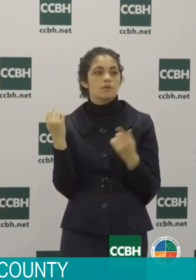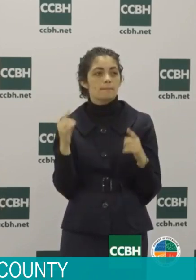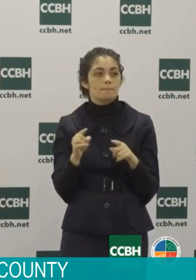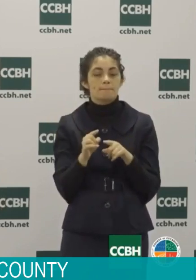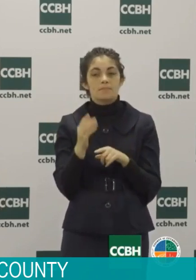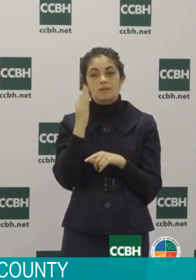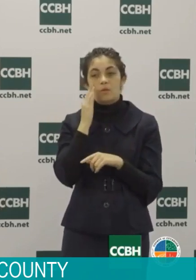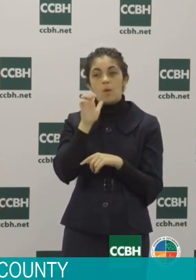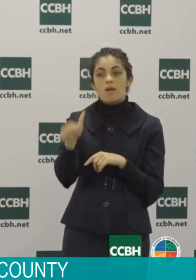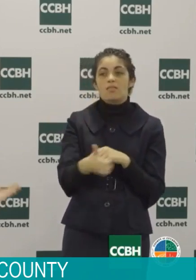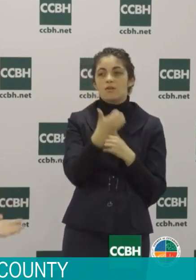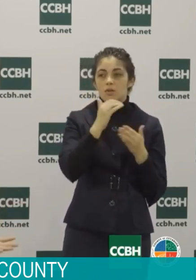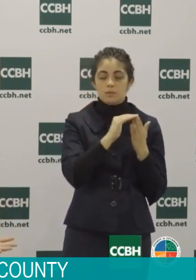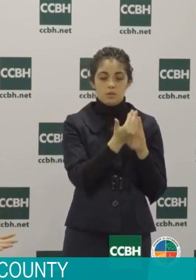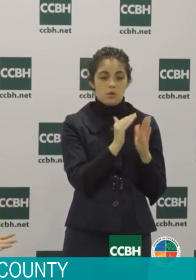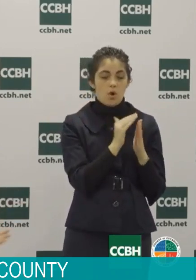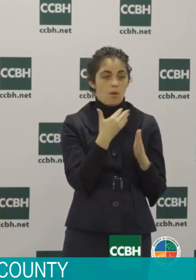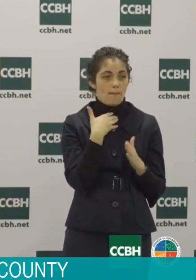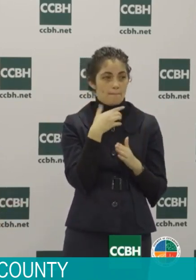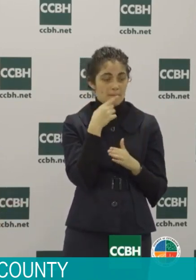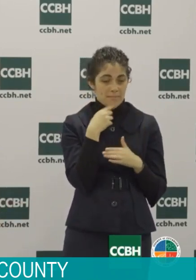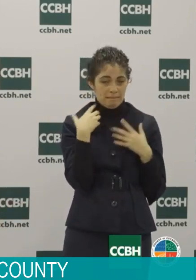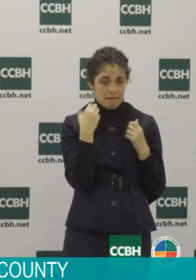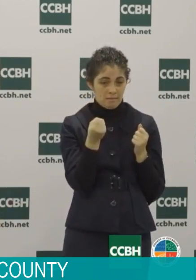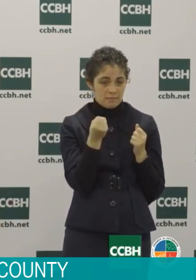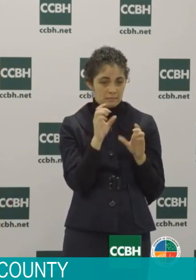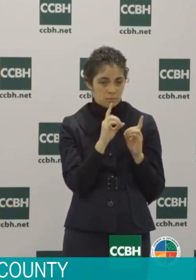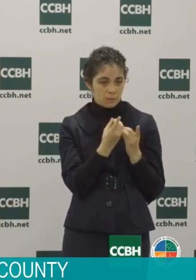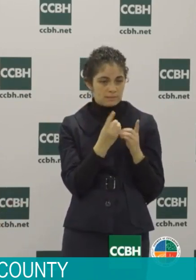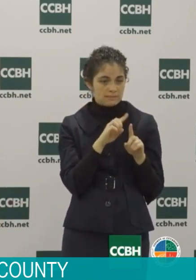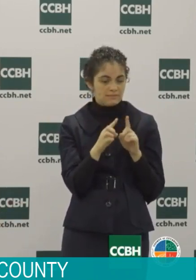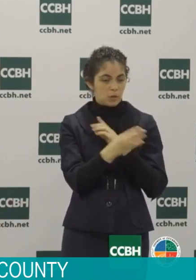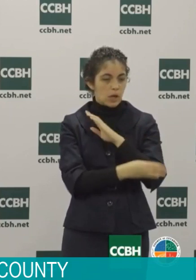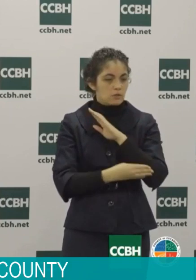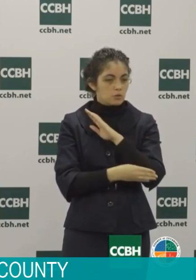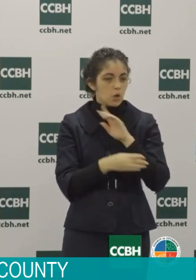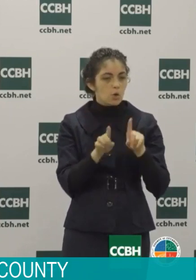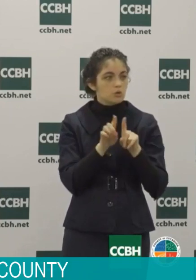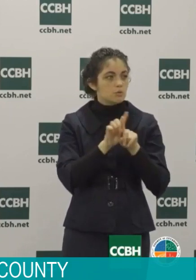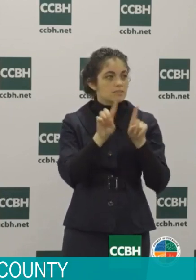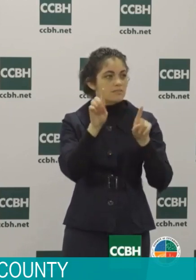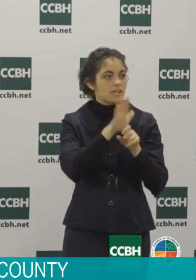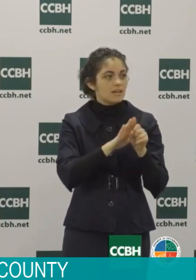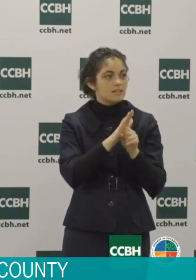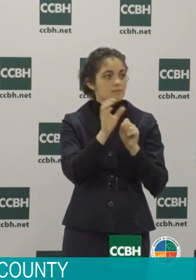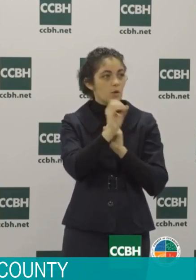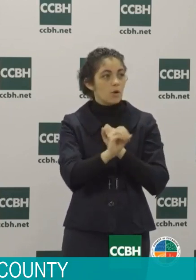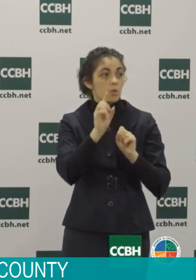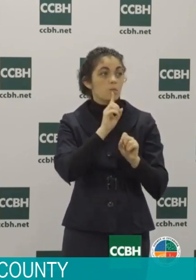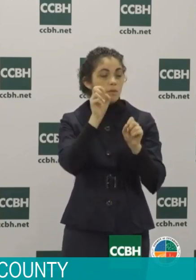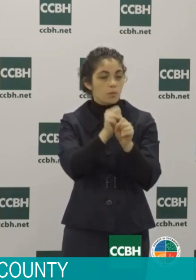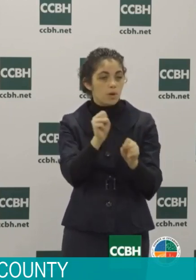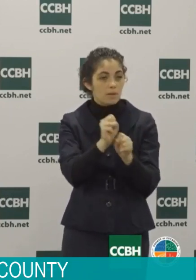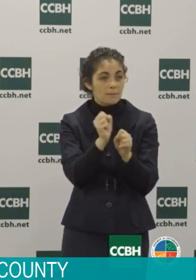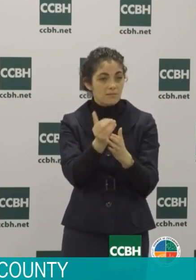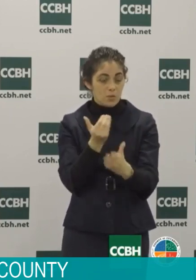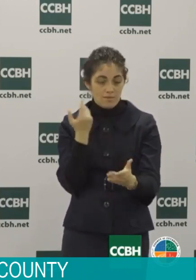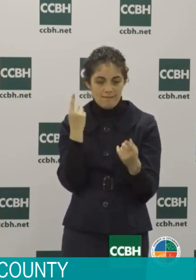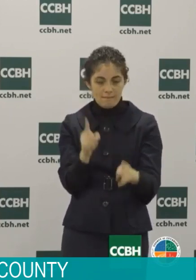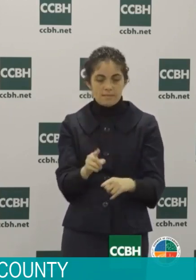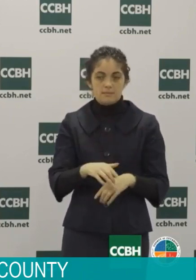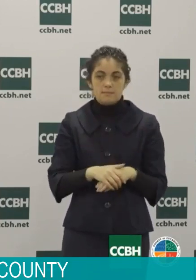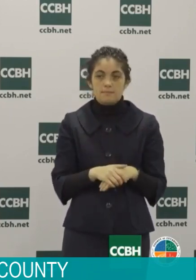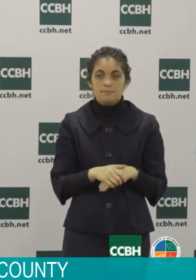And I know other communities and our public health partners across the country and in other parts of Ohio are also in that work before this